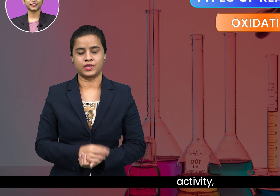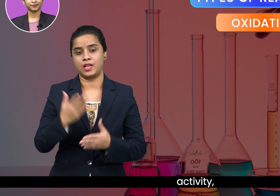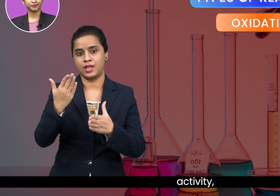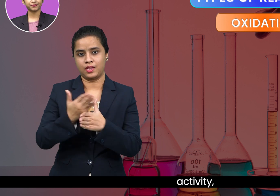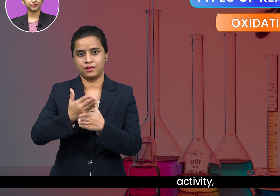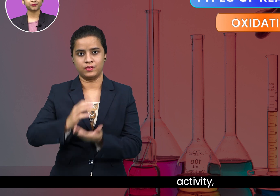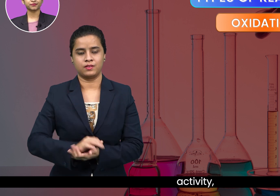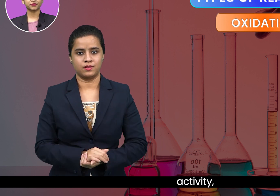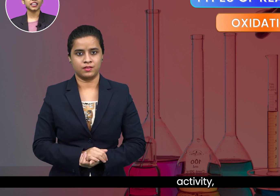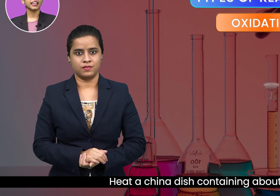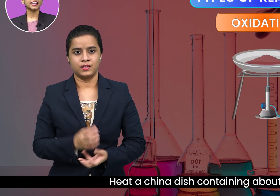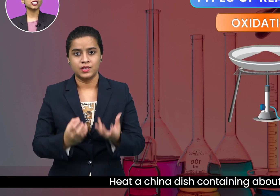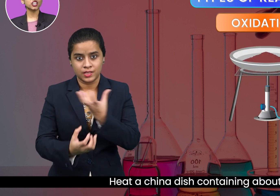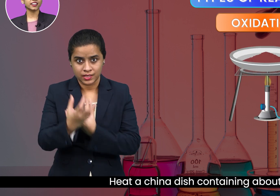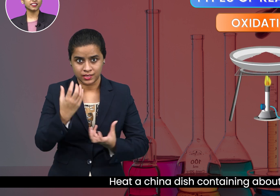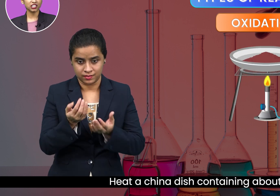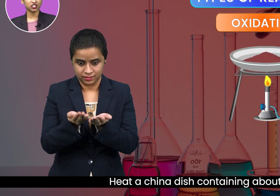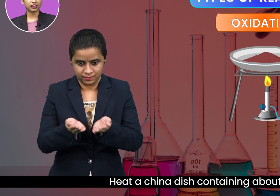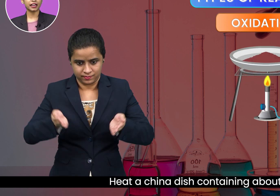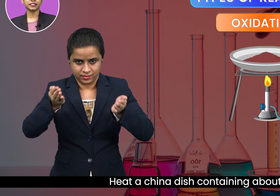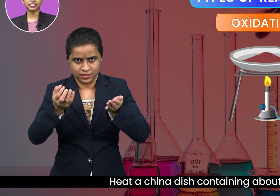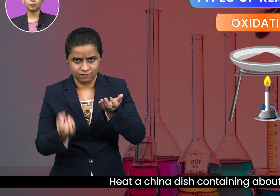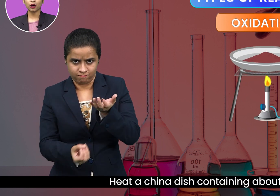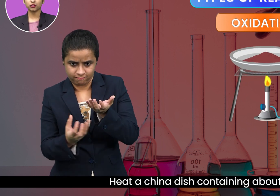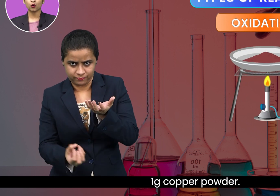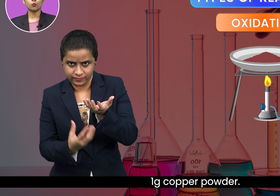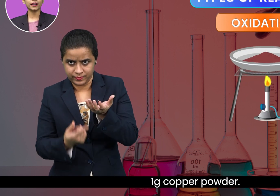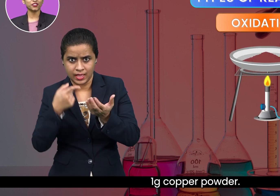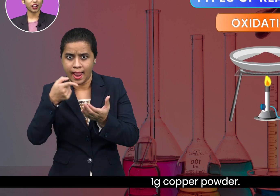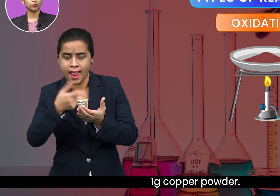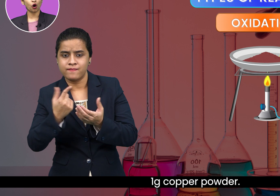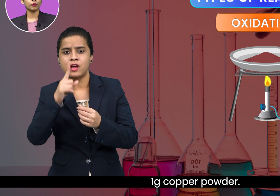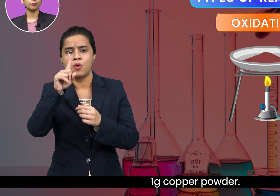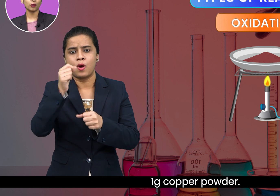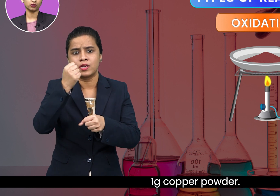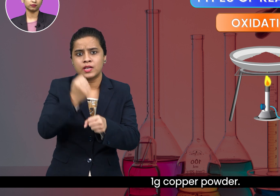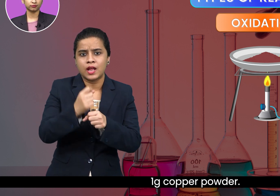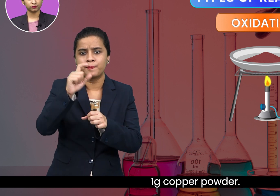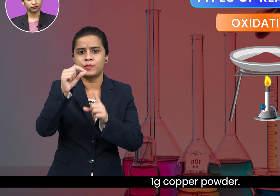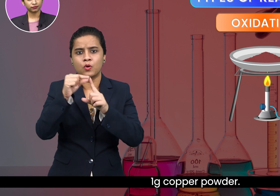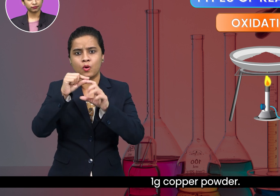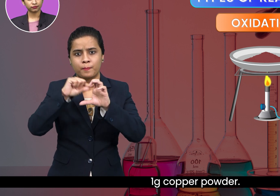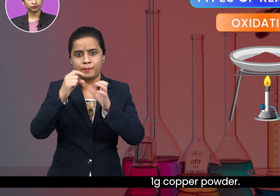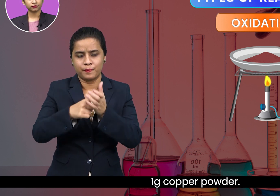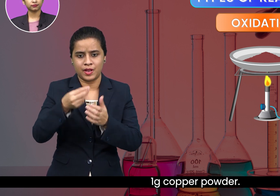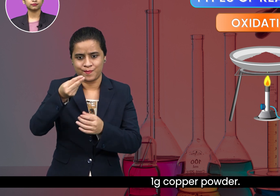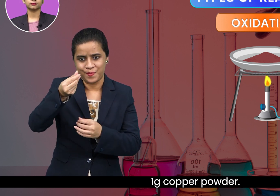Activity. Heat a china dish containing about 1 gram copper powder.